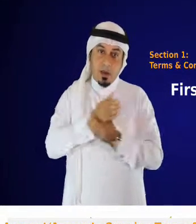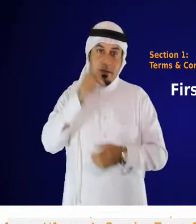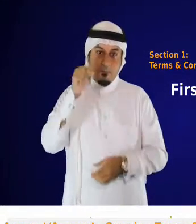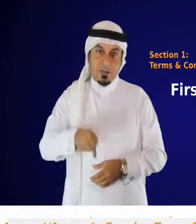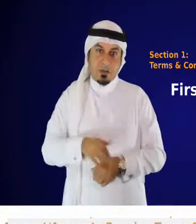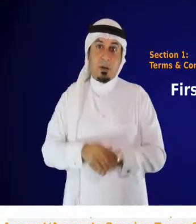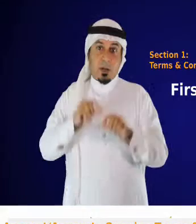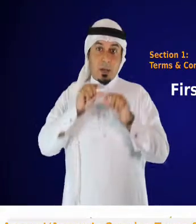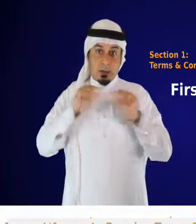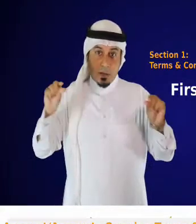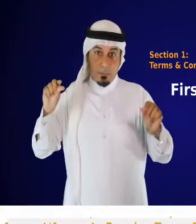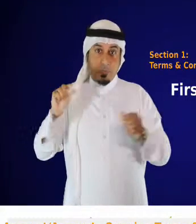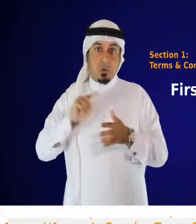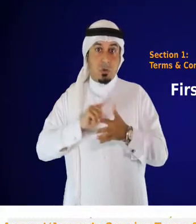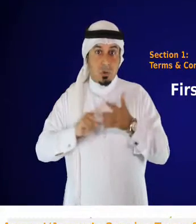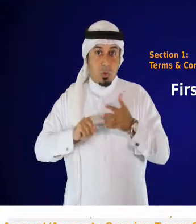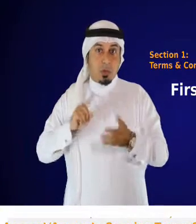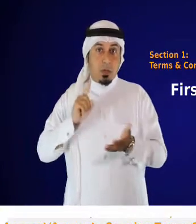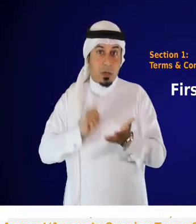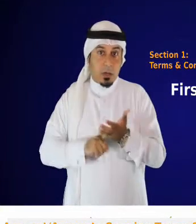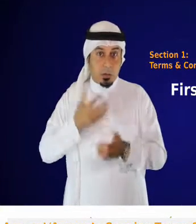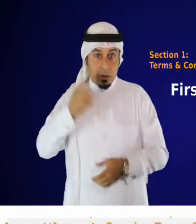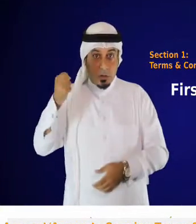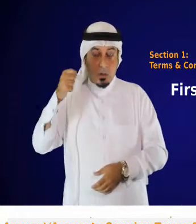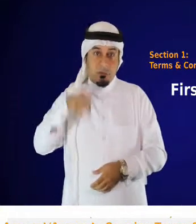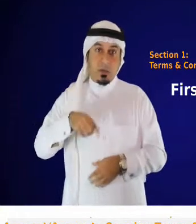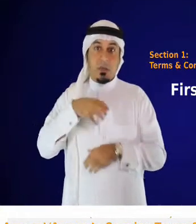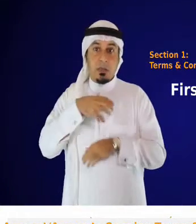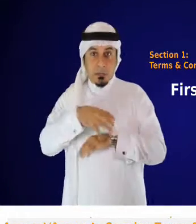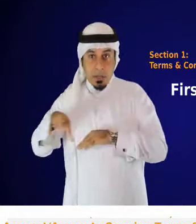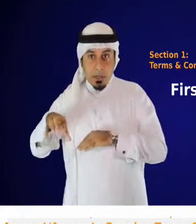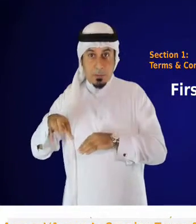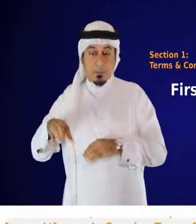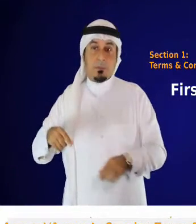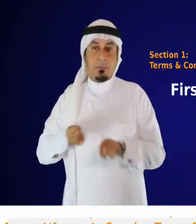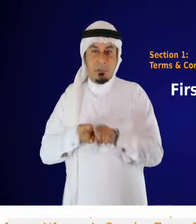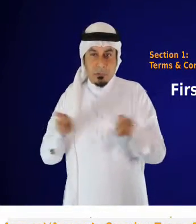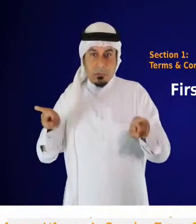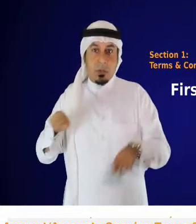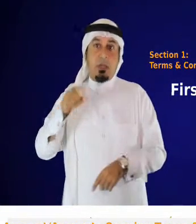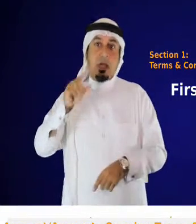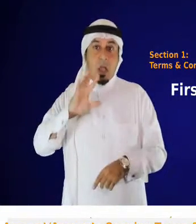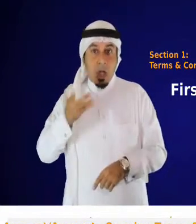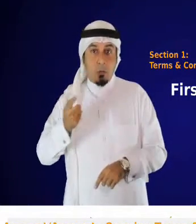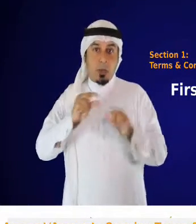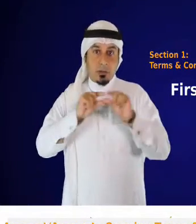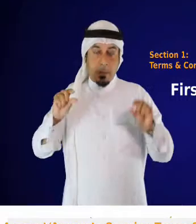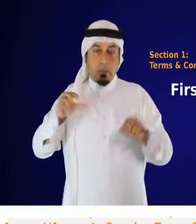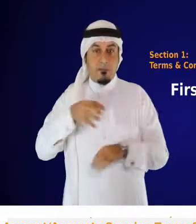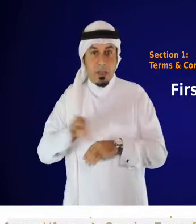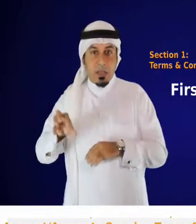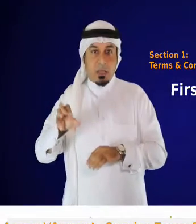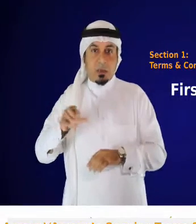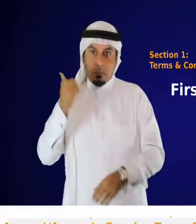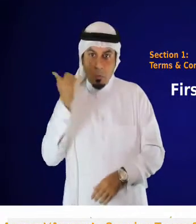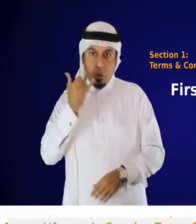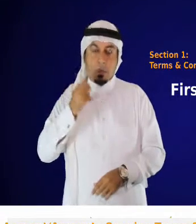provided, however, they are entered in independent sections. Sub-accounts with equal deposits, and the parties should